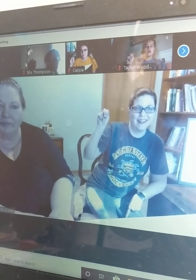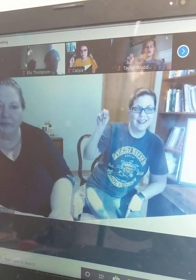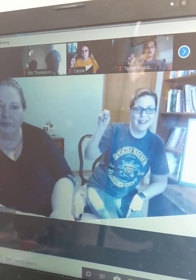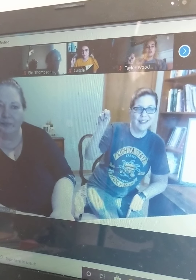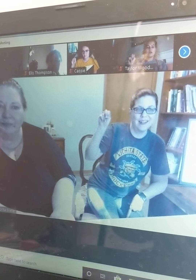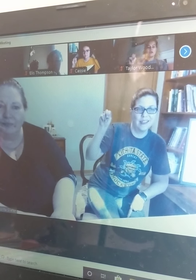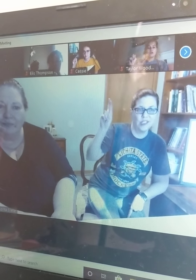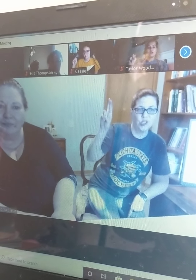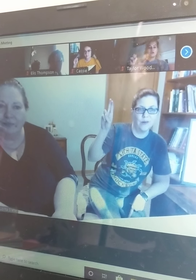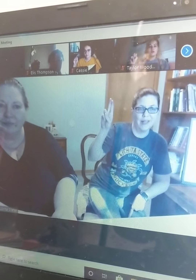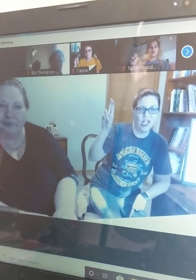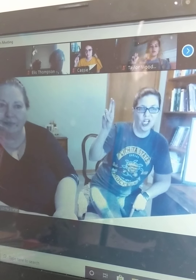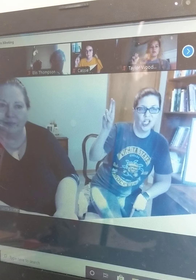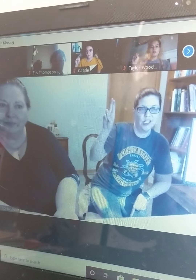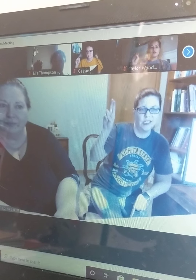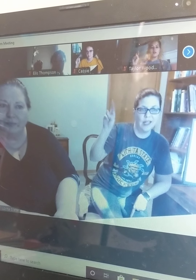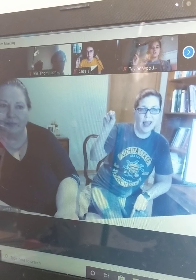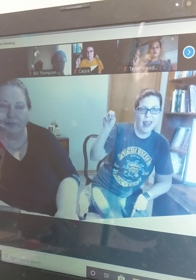N.